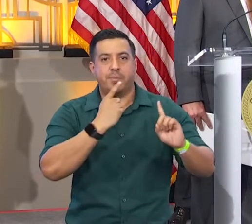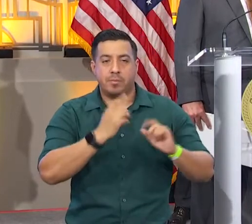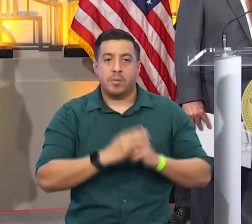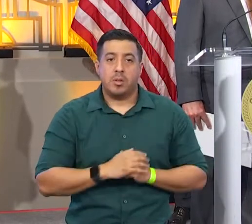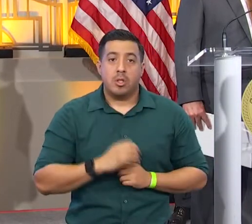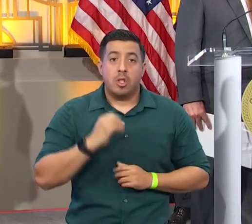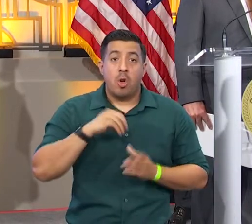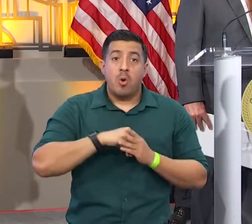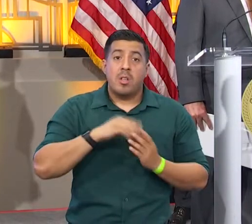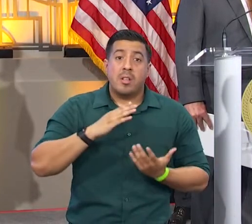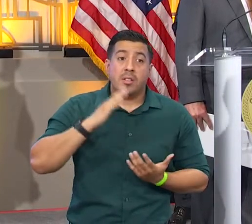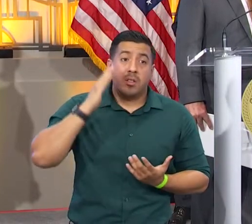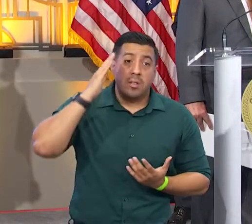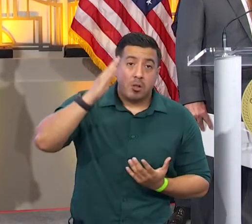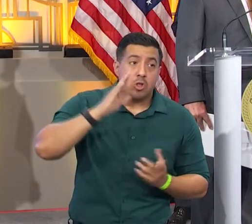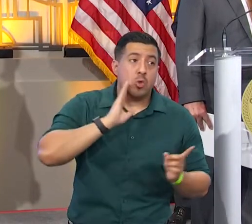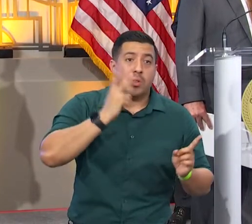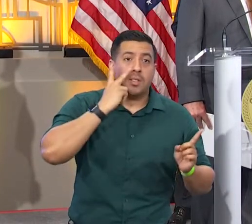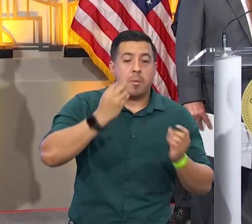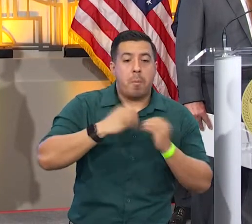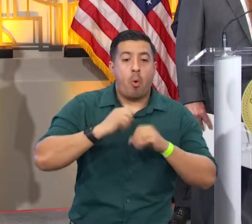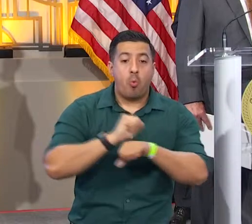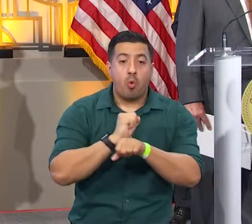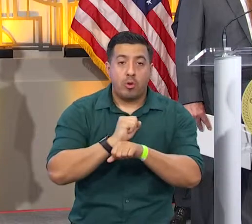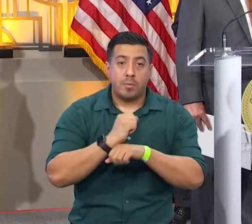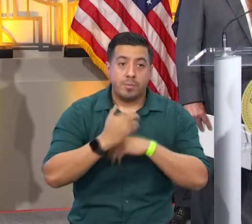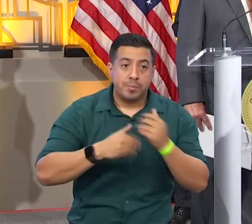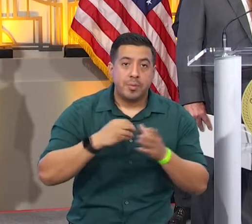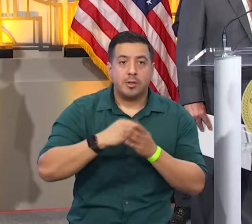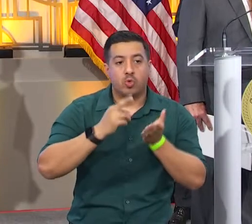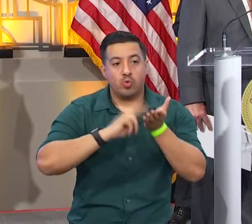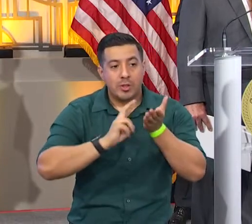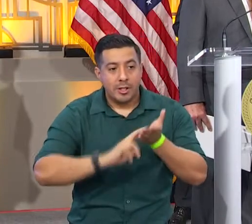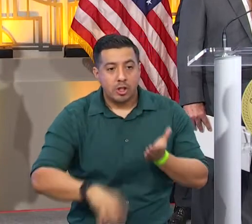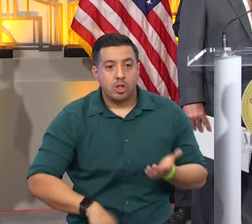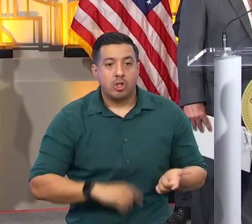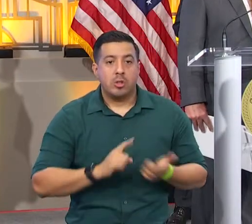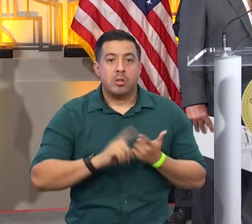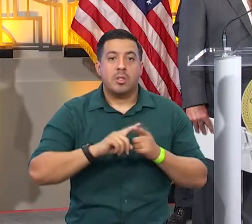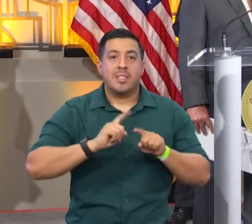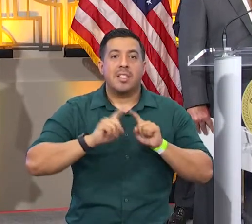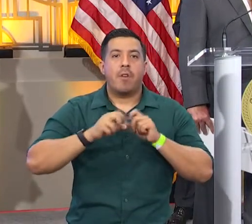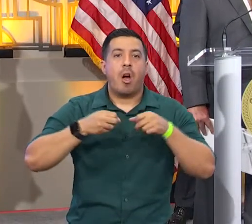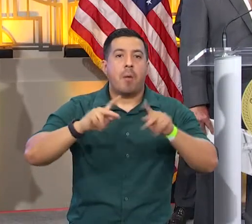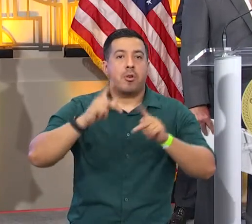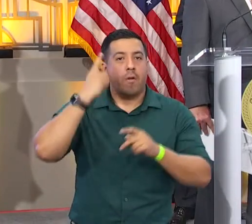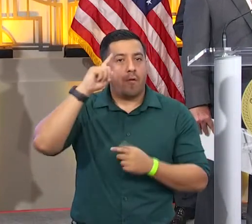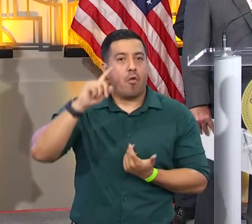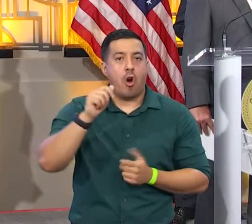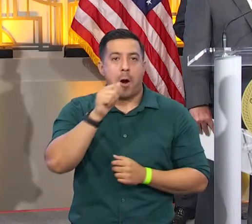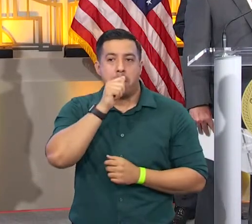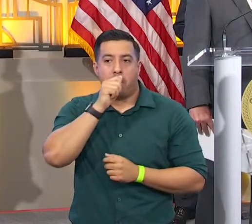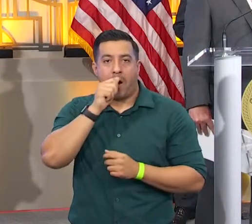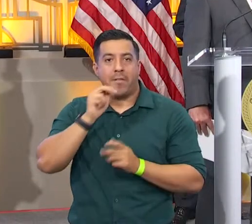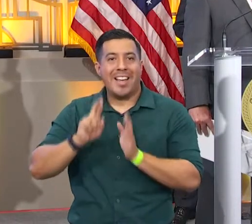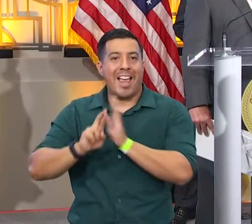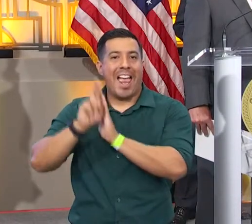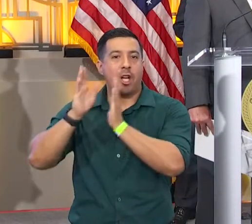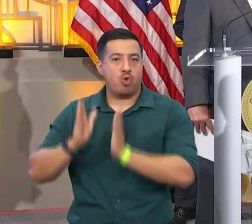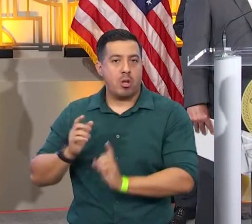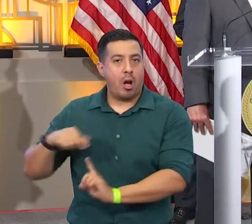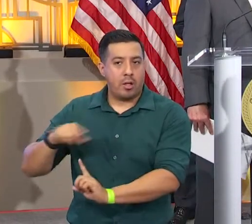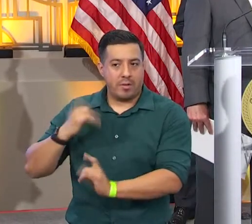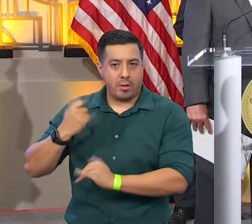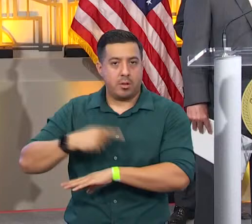very near term, you're going to see a lot of work going on in research, flight opportunities for private astronauts and countries that